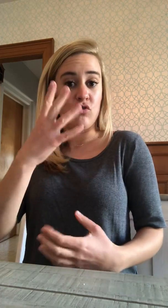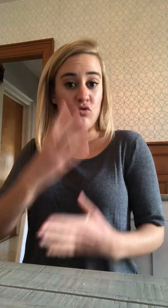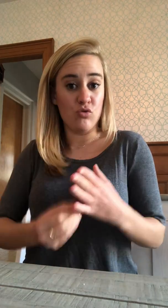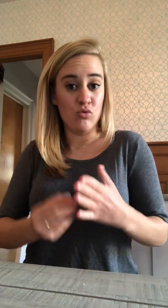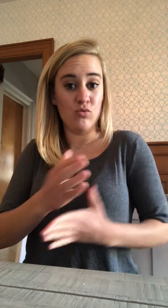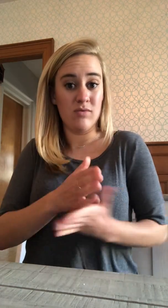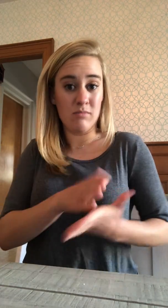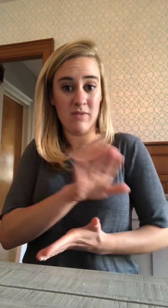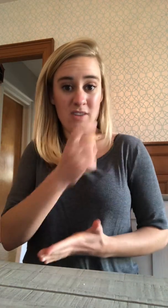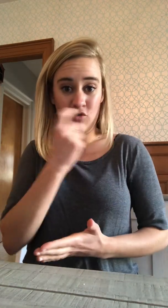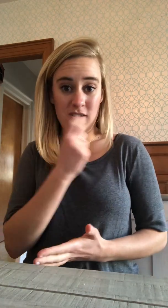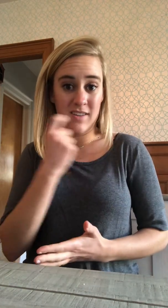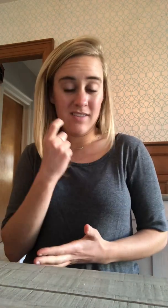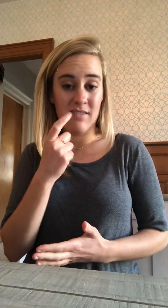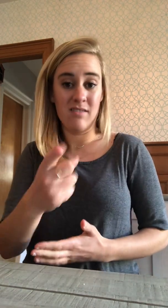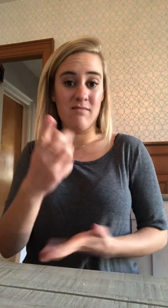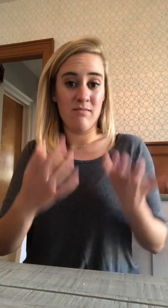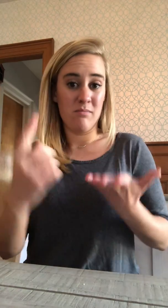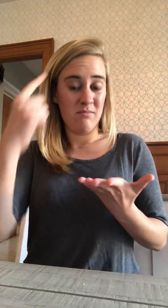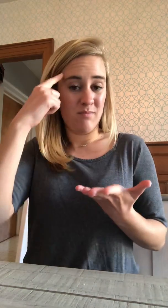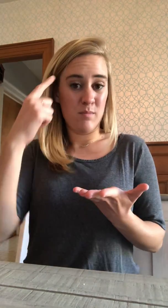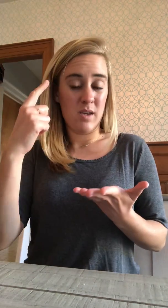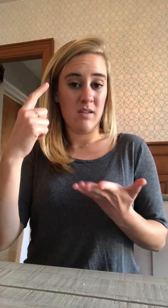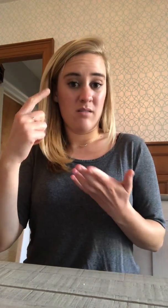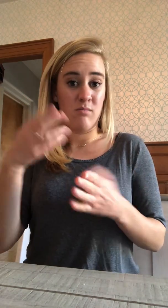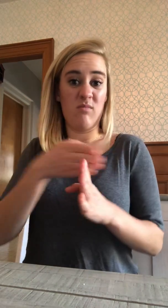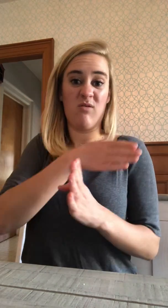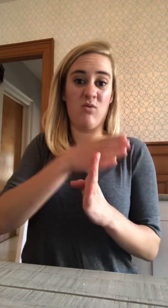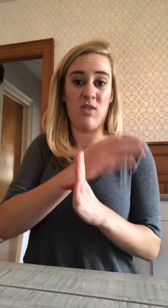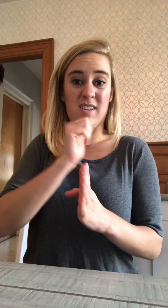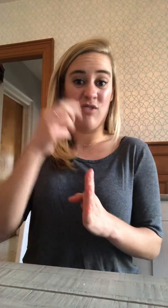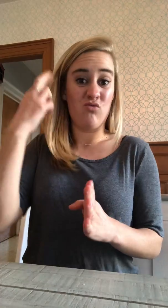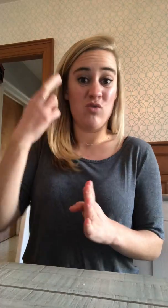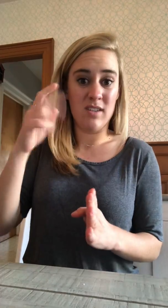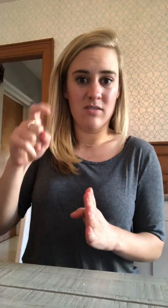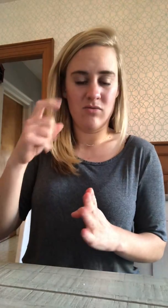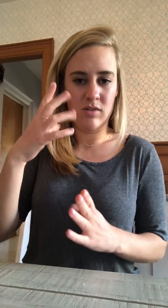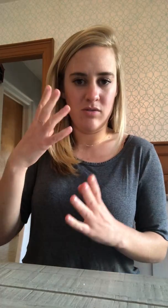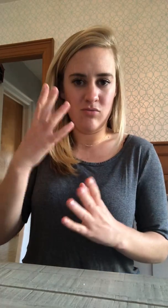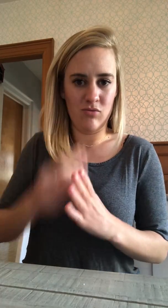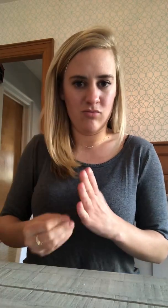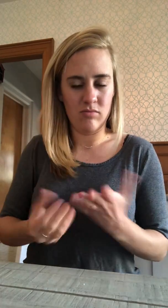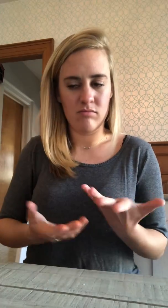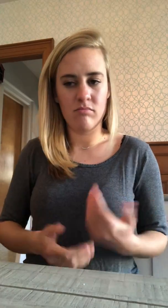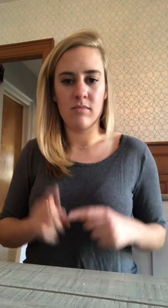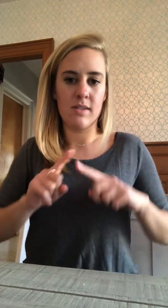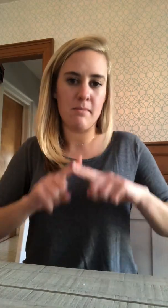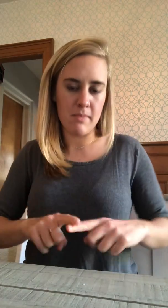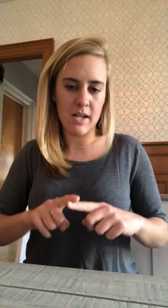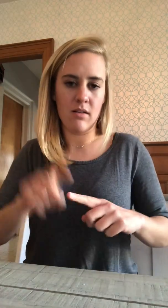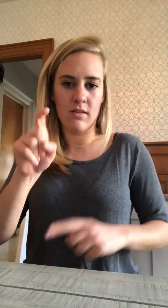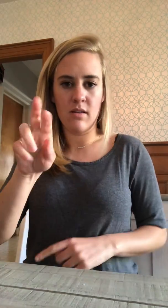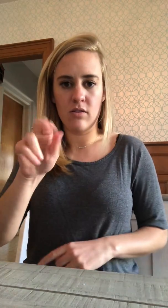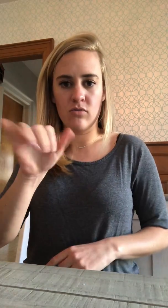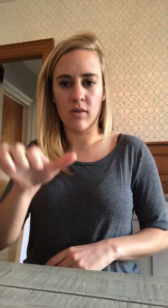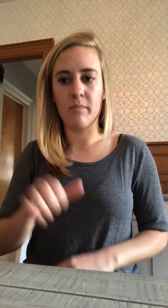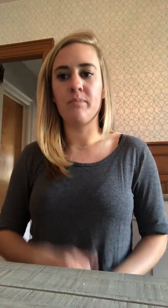not think they need to lose, depending on the clinical exam and the x-rays. Do not bargain, do not